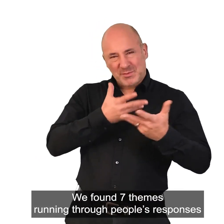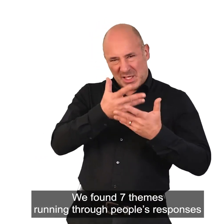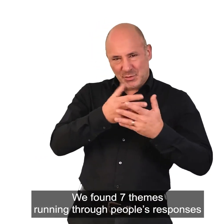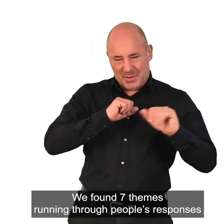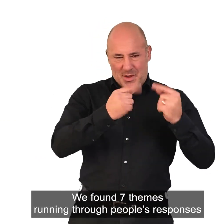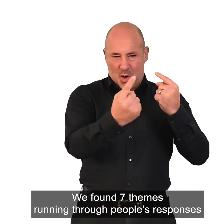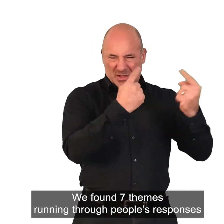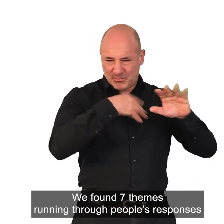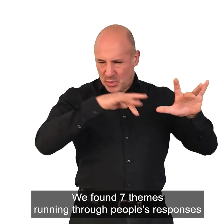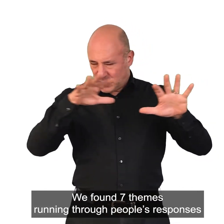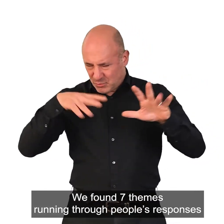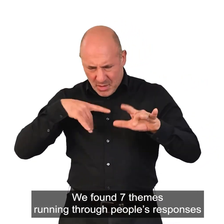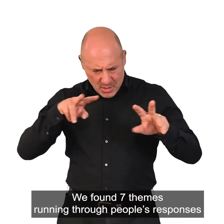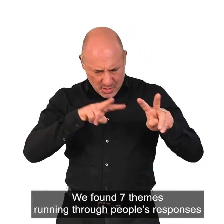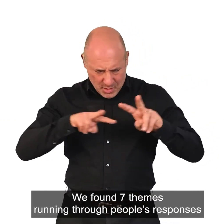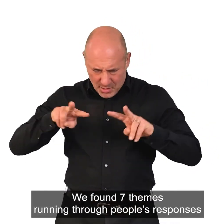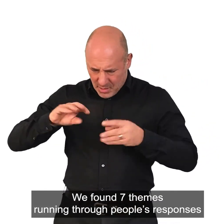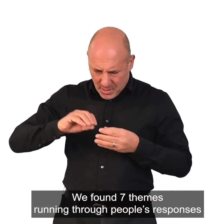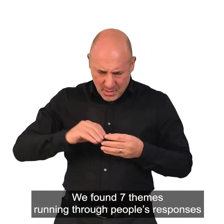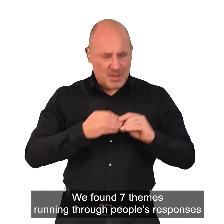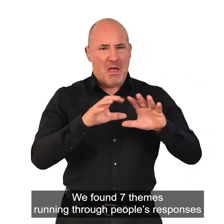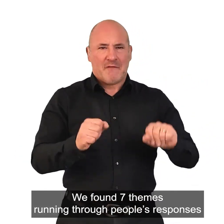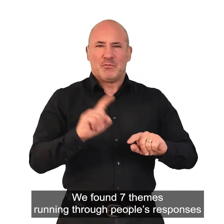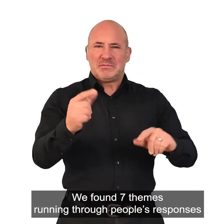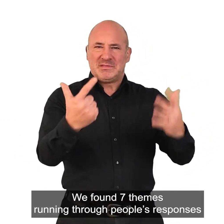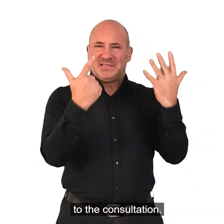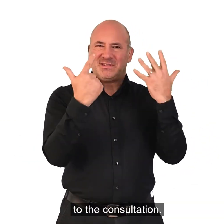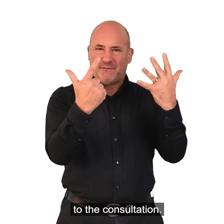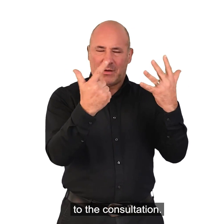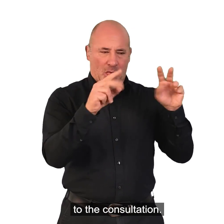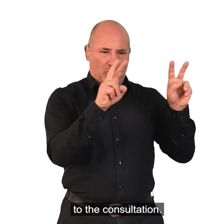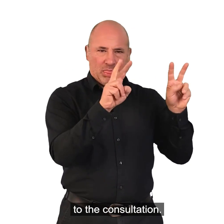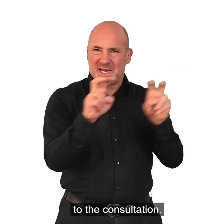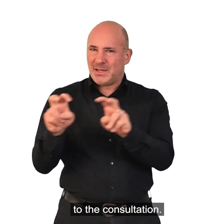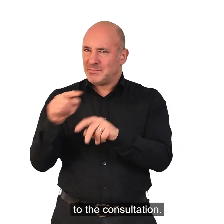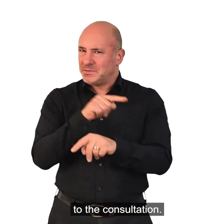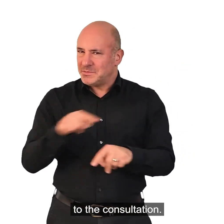We found 7 themes running through people's responses to the consultation.